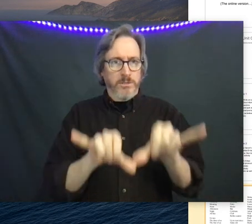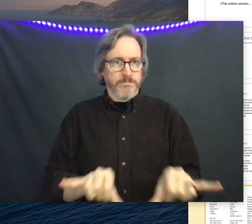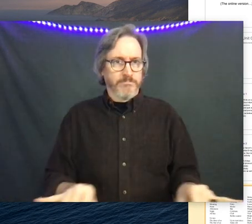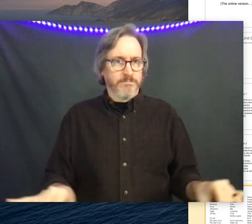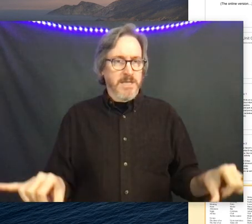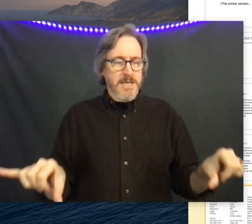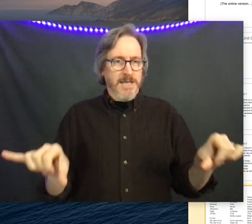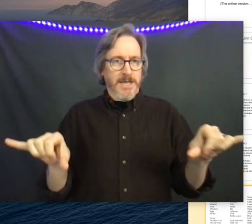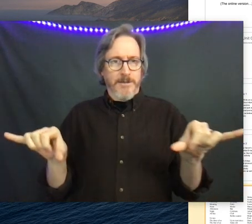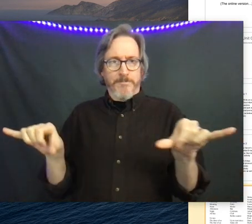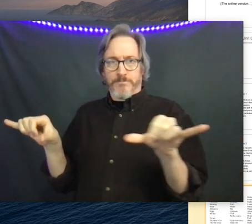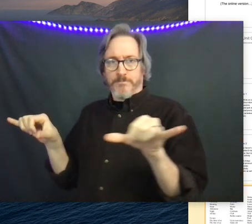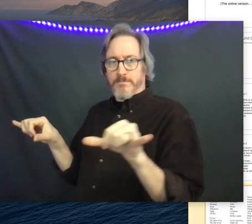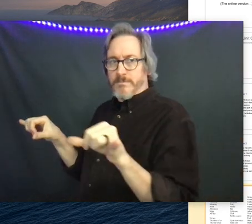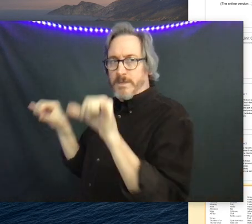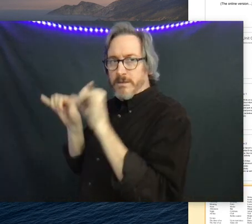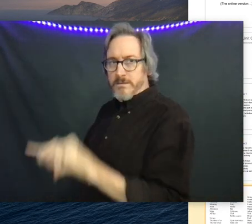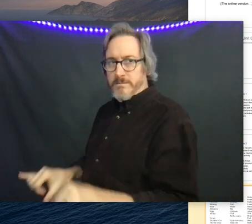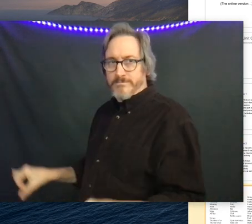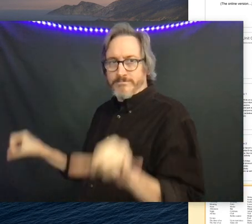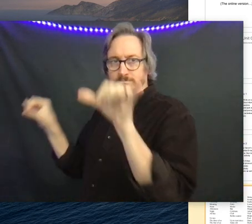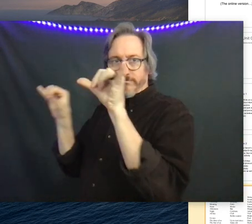same old.